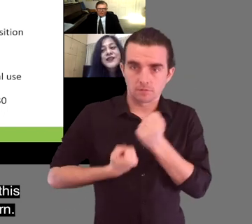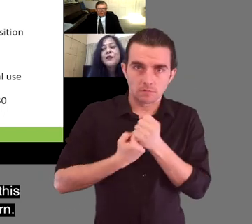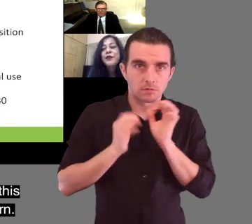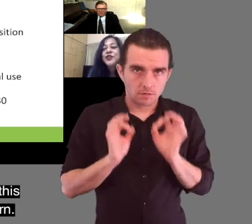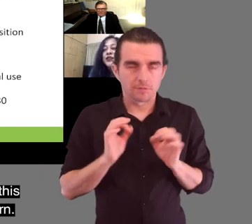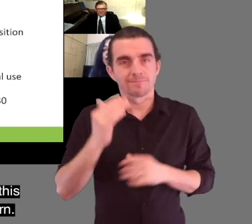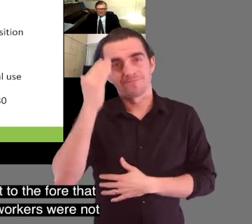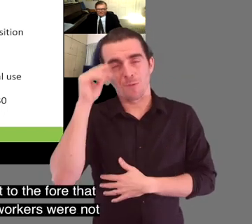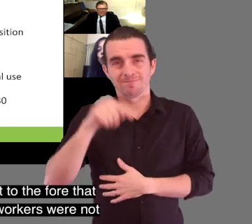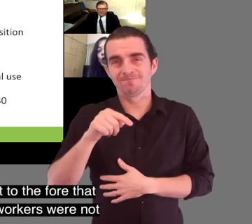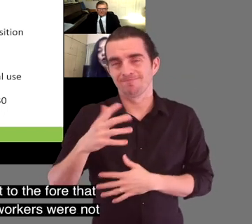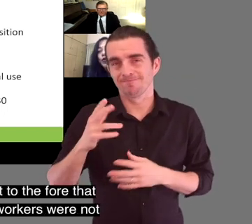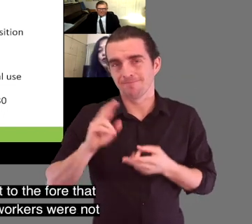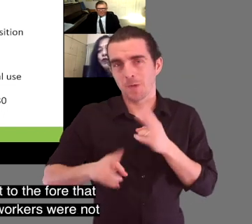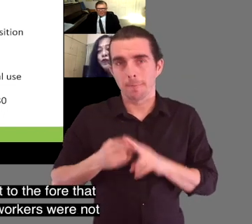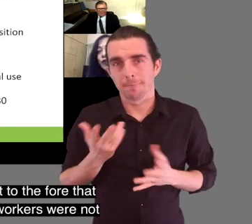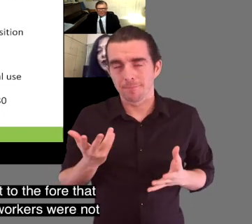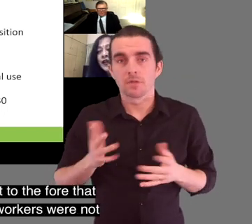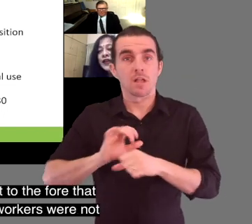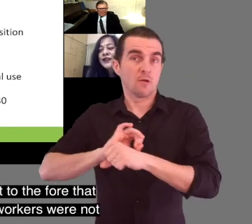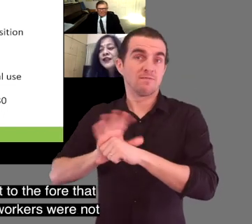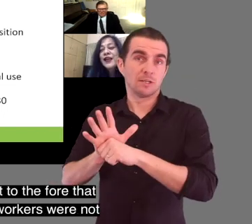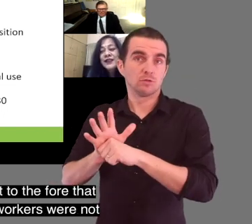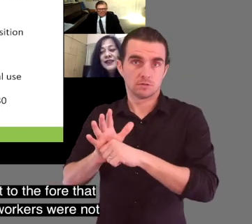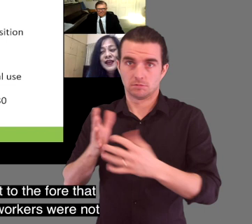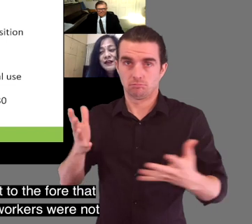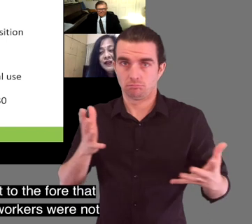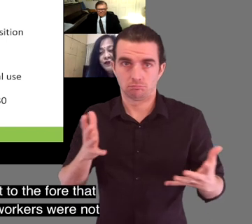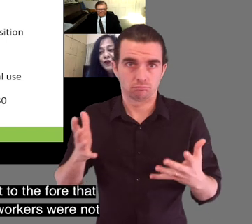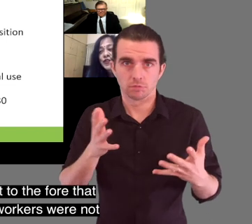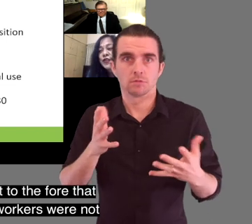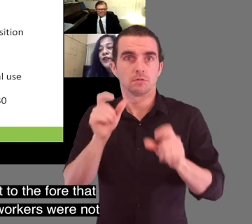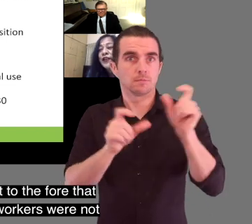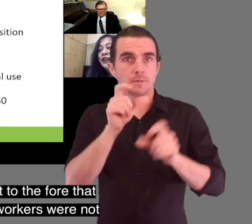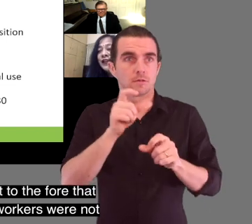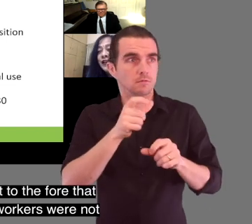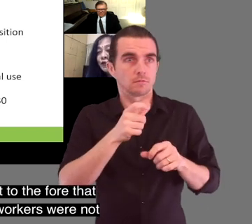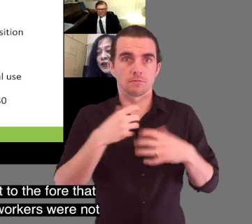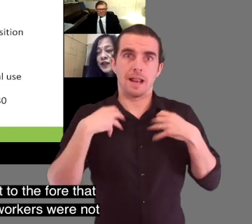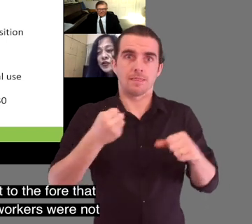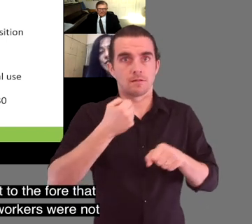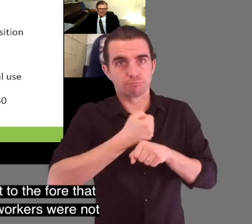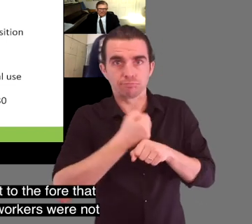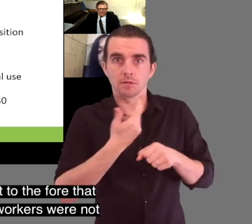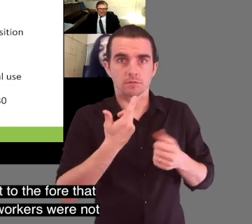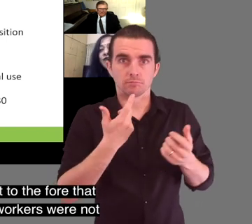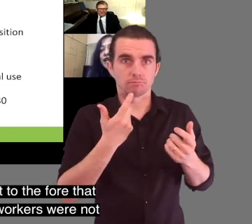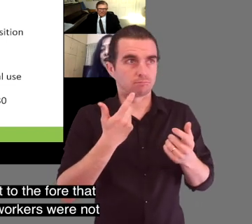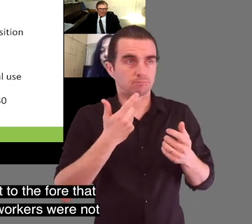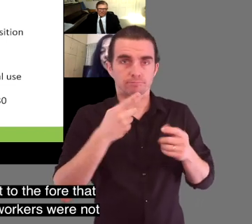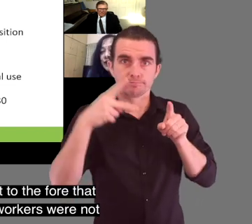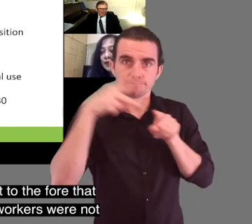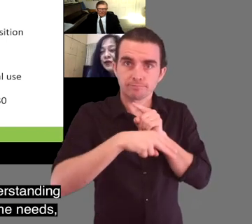this is a major concern the COVID pandemic brought to the fore, that healthcare givers, they were healthcare workers, were not